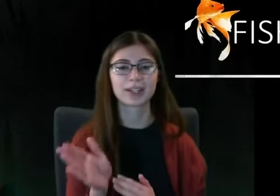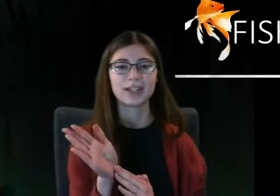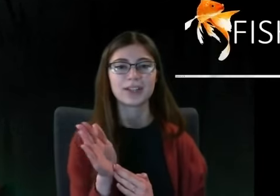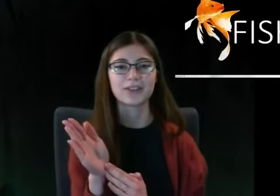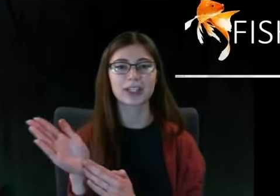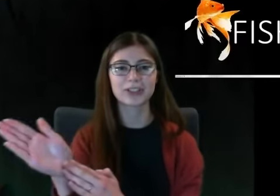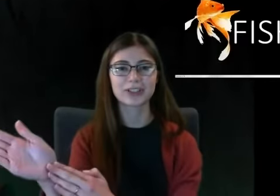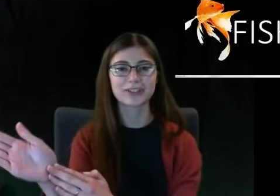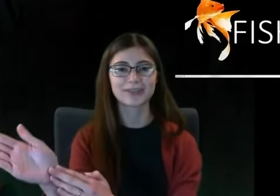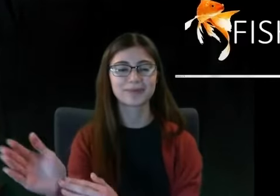Fish.